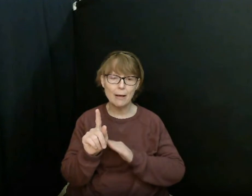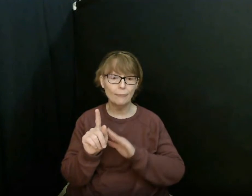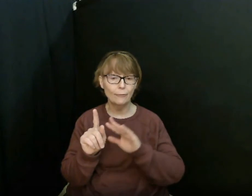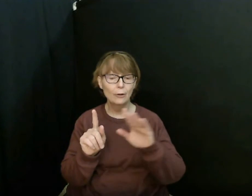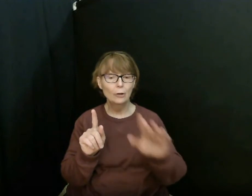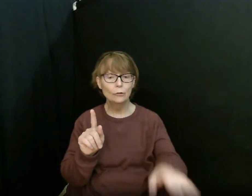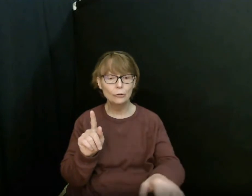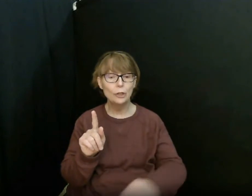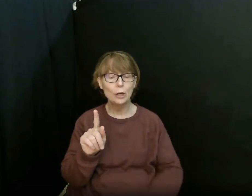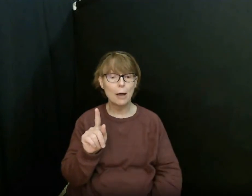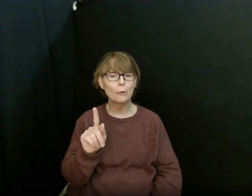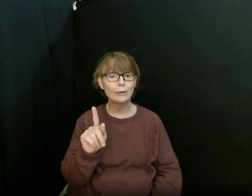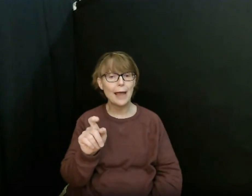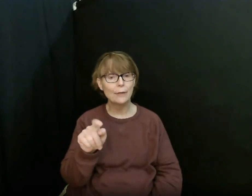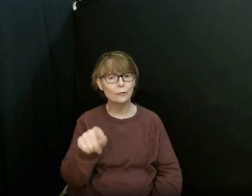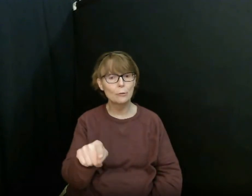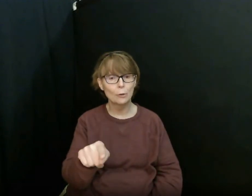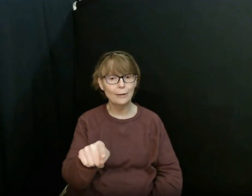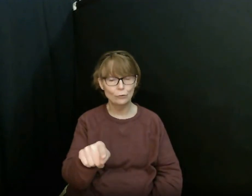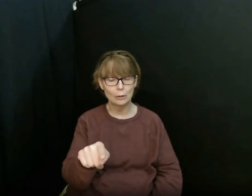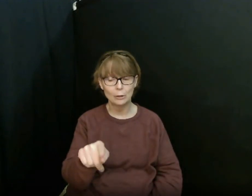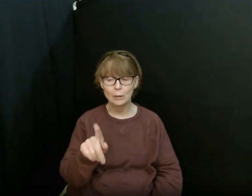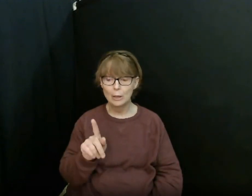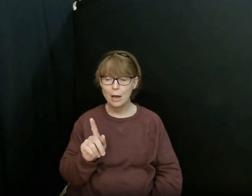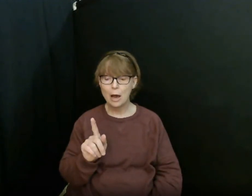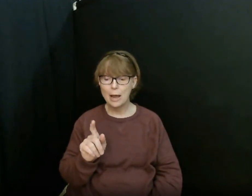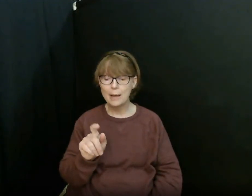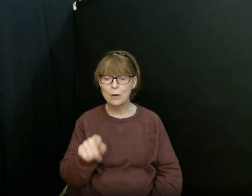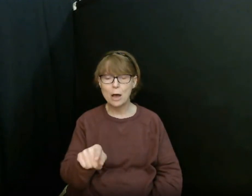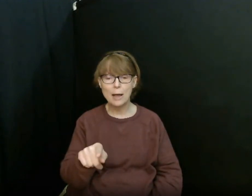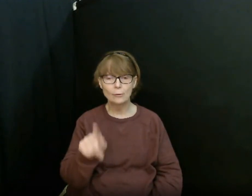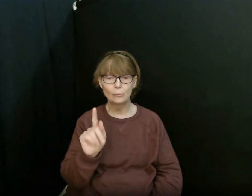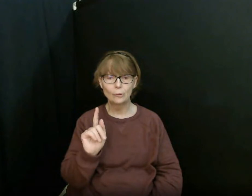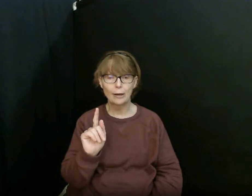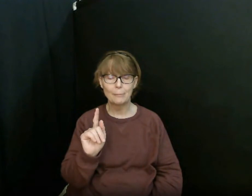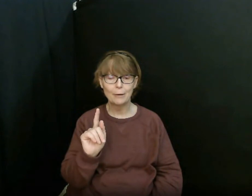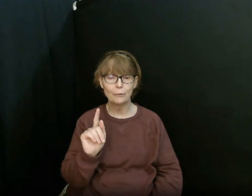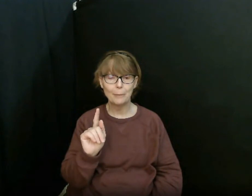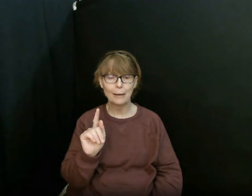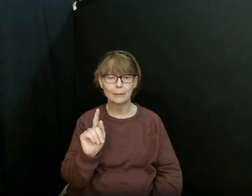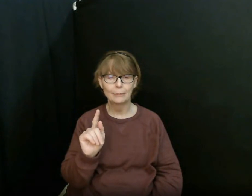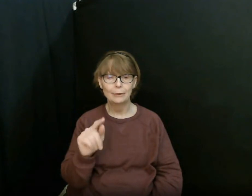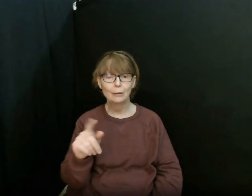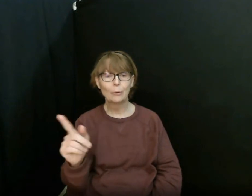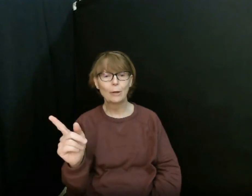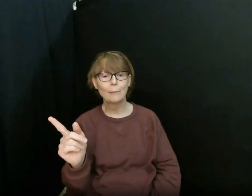myself to you, I'm going to ask you a question. I am not cocking my wrist back. But when I'm coming